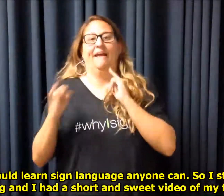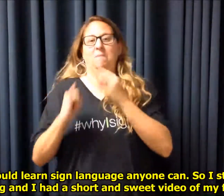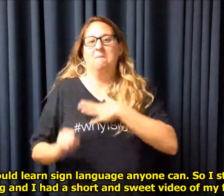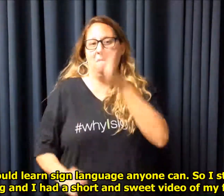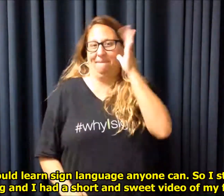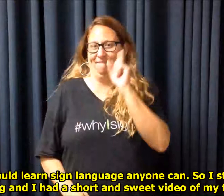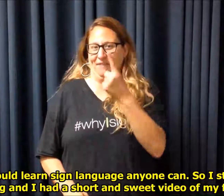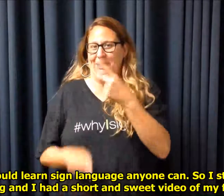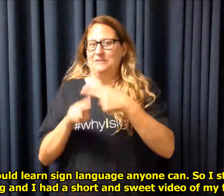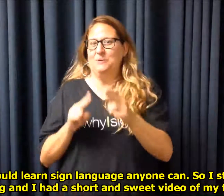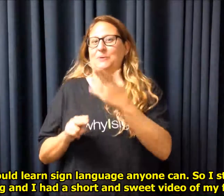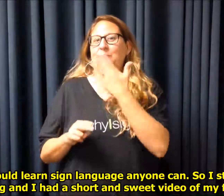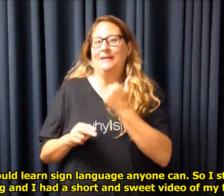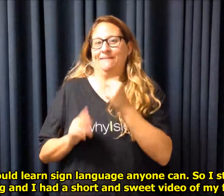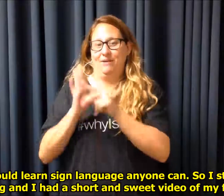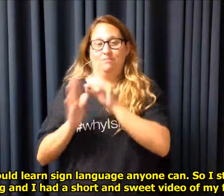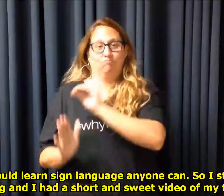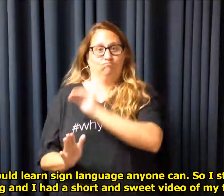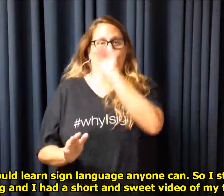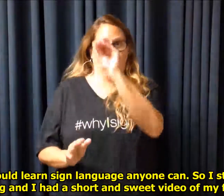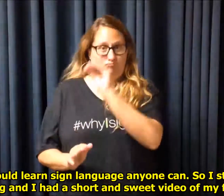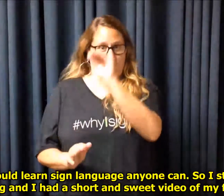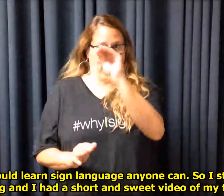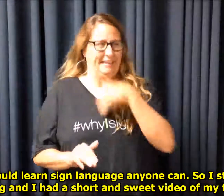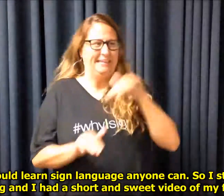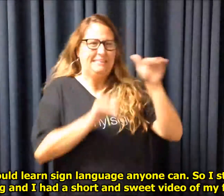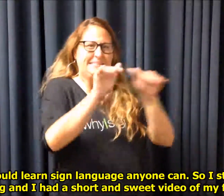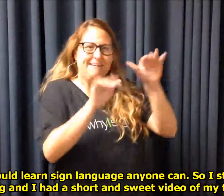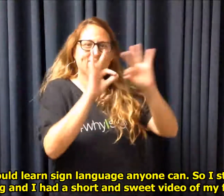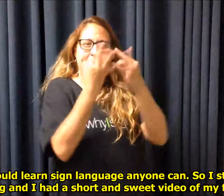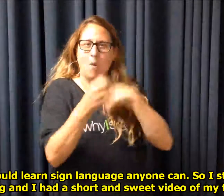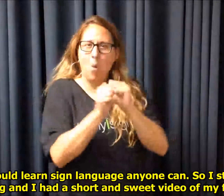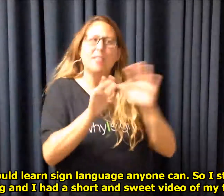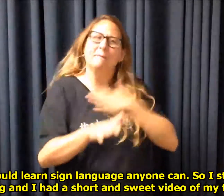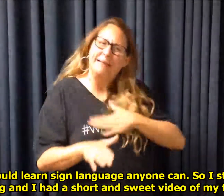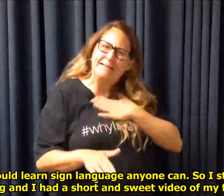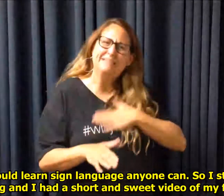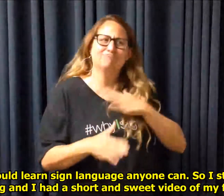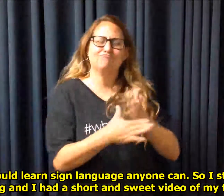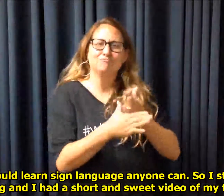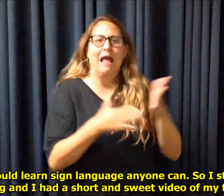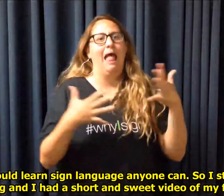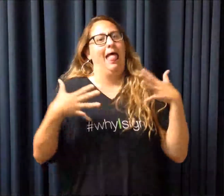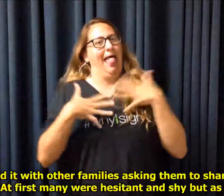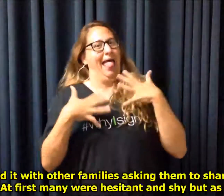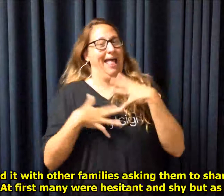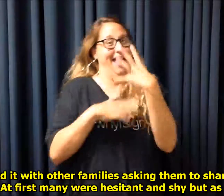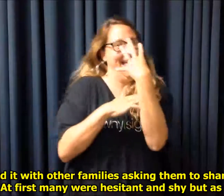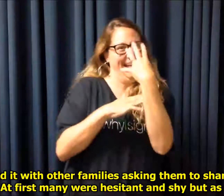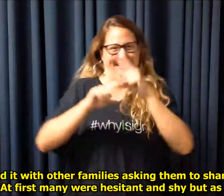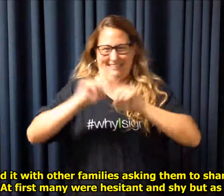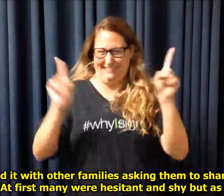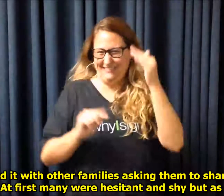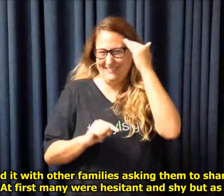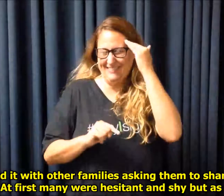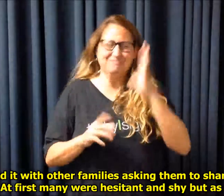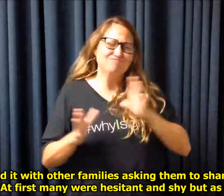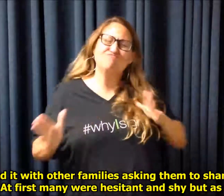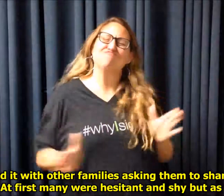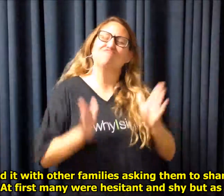So I started this hashtag and I had a short and sweet video of my father, and I shared it with other families asking them to share